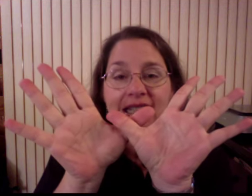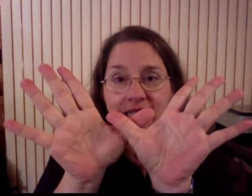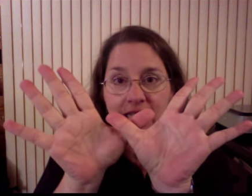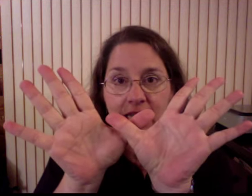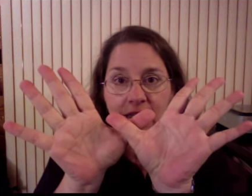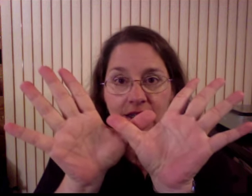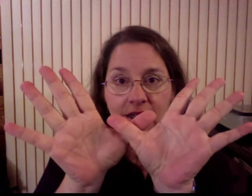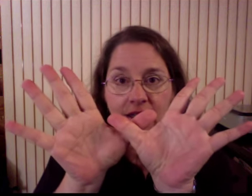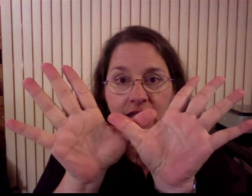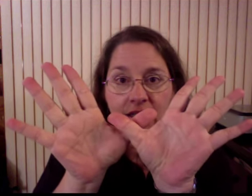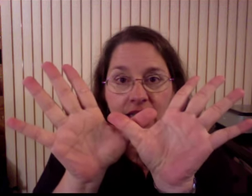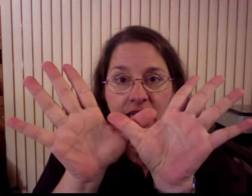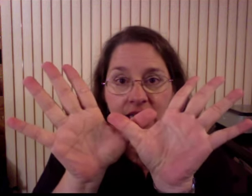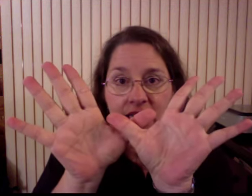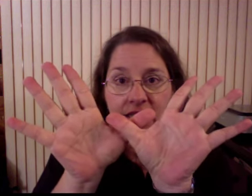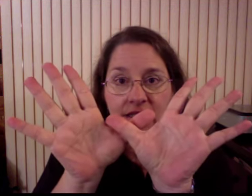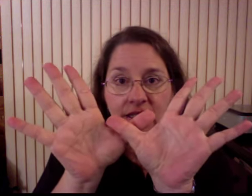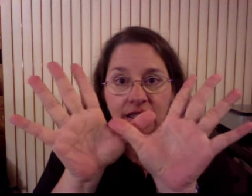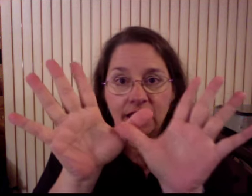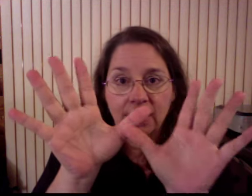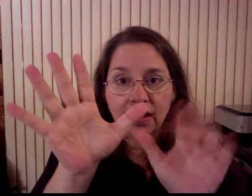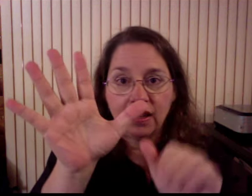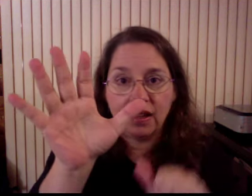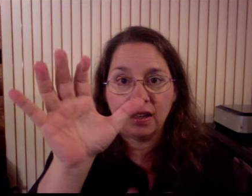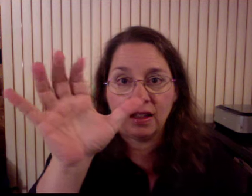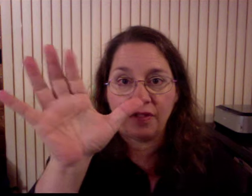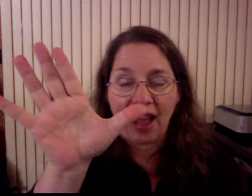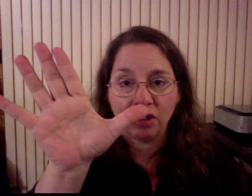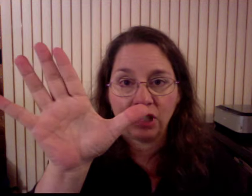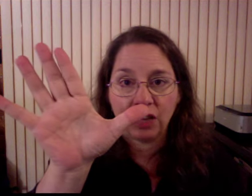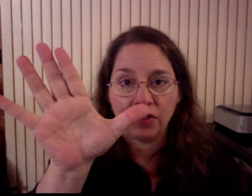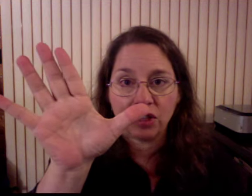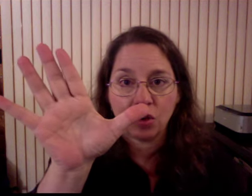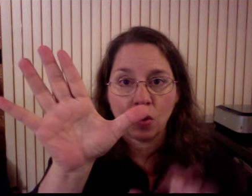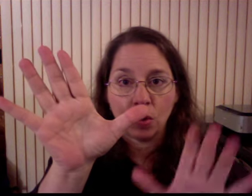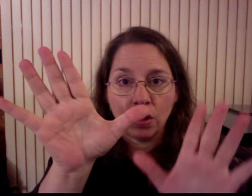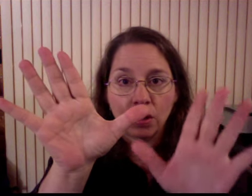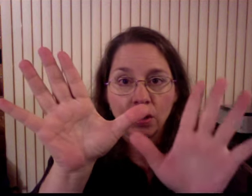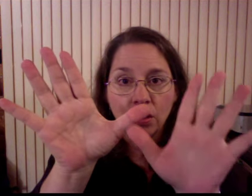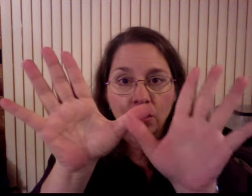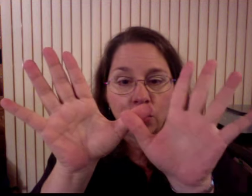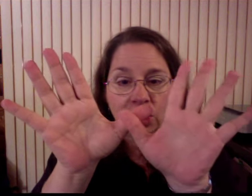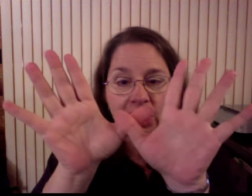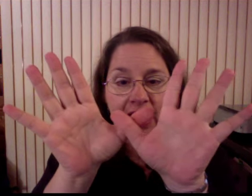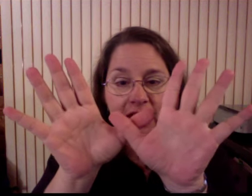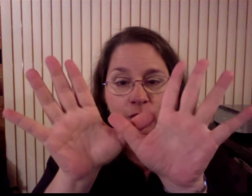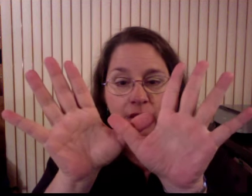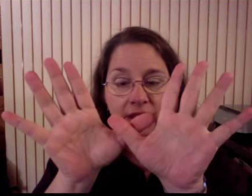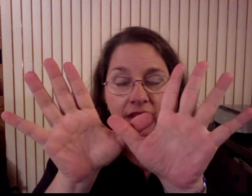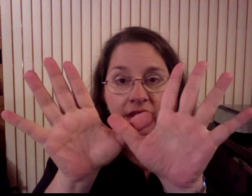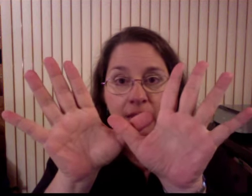Fantasy is the faculty of the soul which connects with the